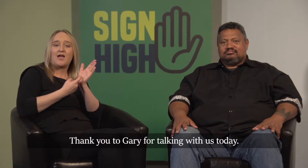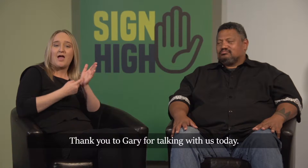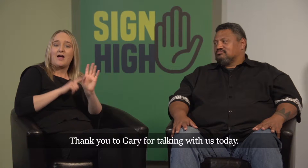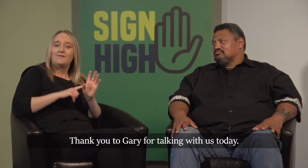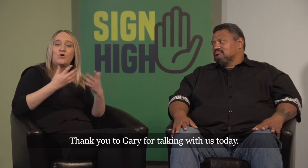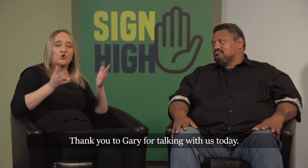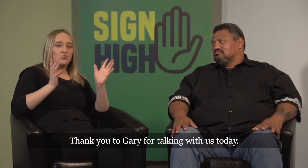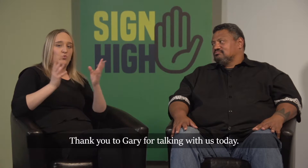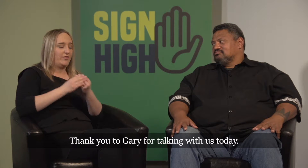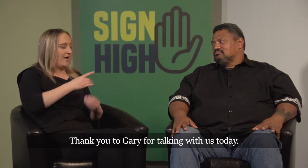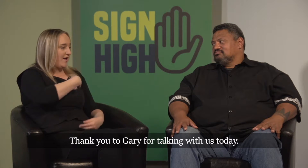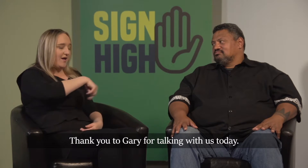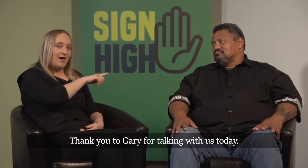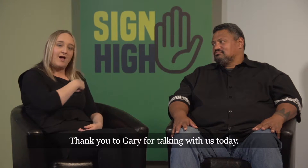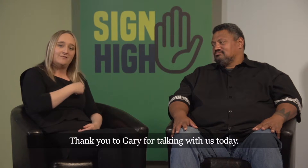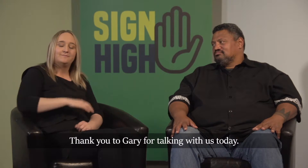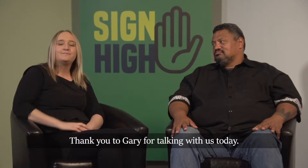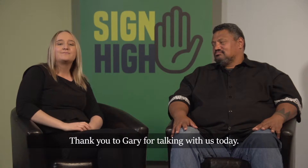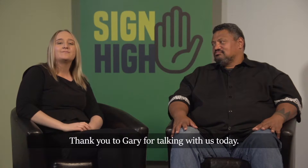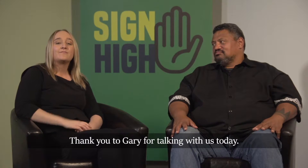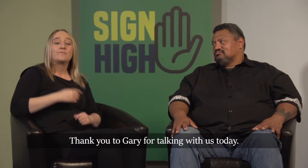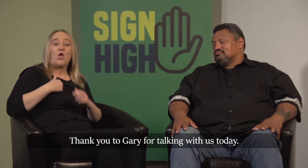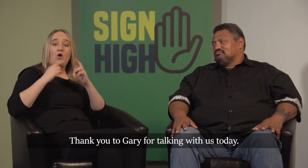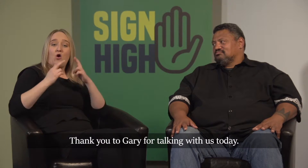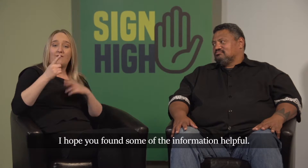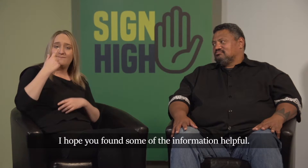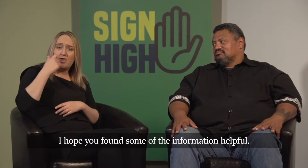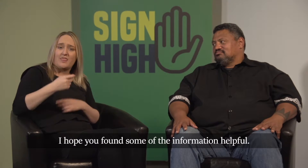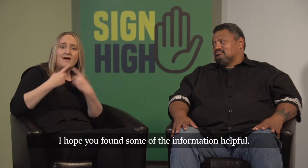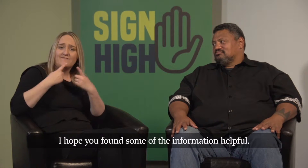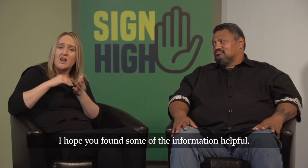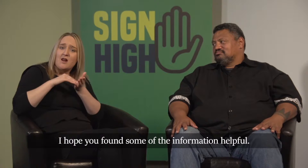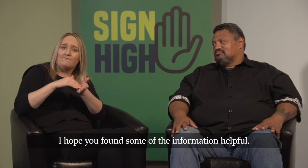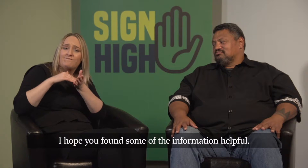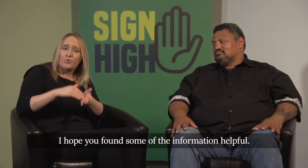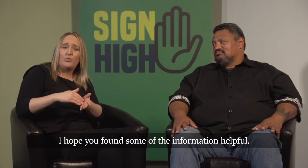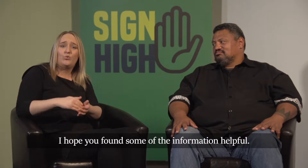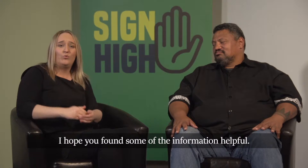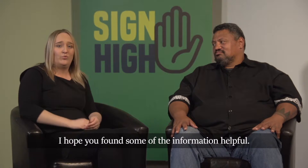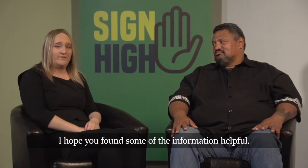Thank you to Gary for talking with us today. I hope you found some of the information helpful.